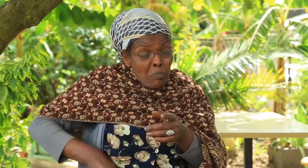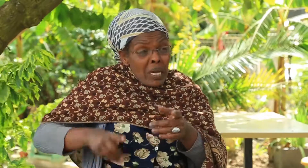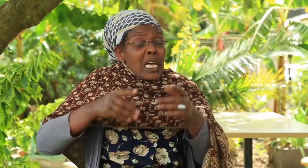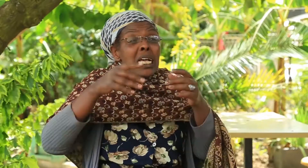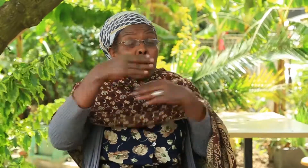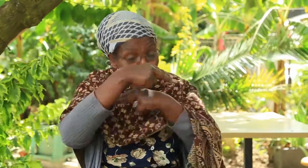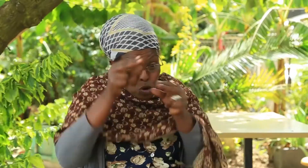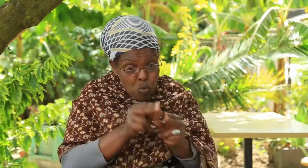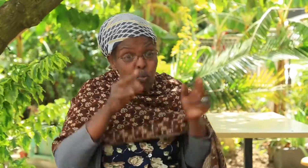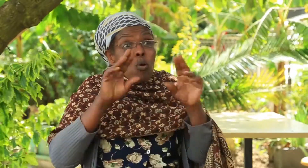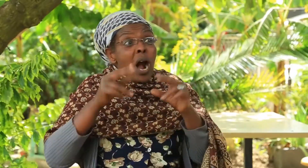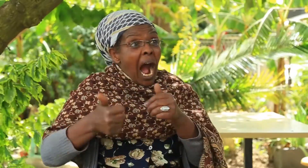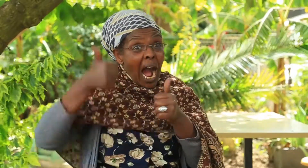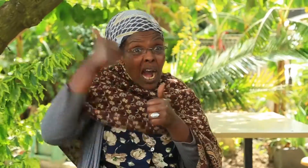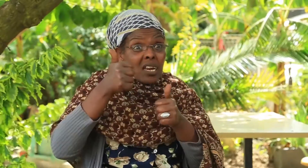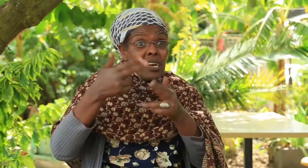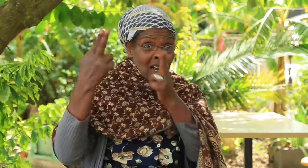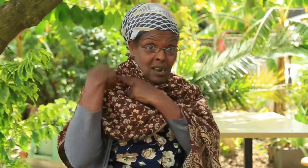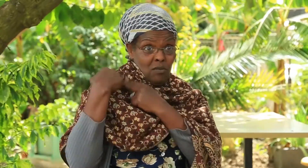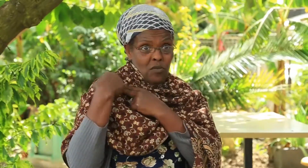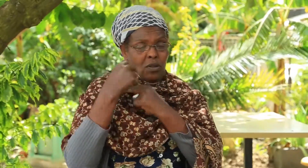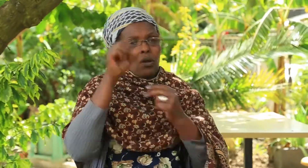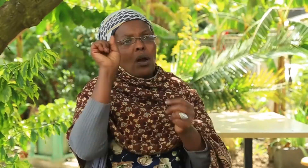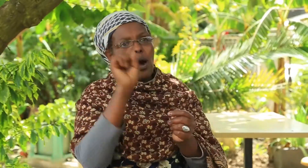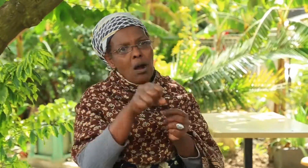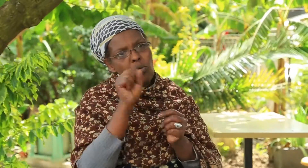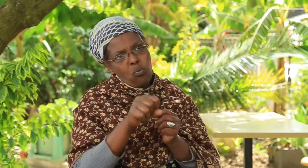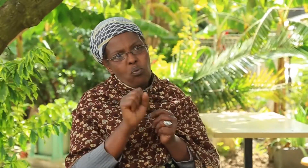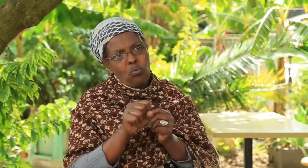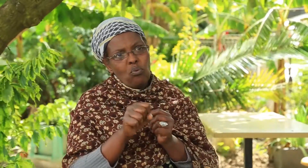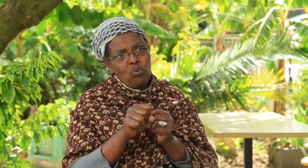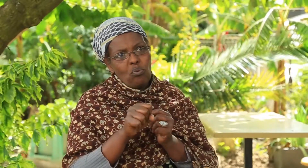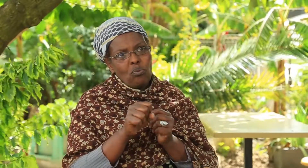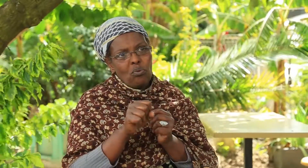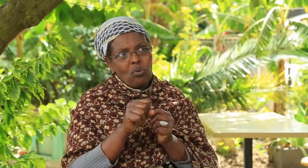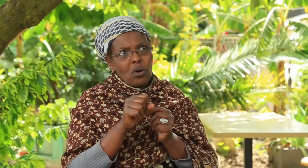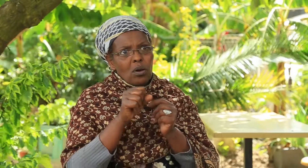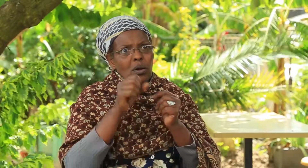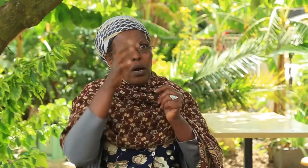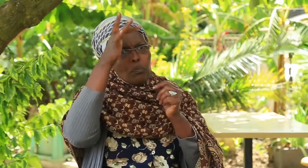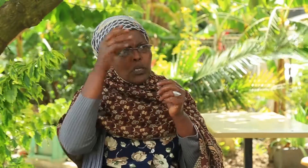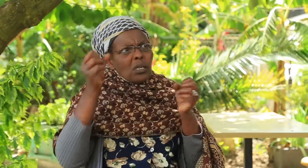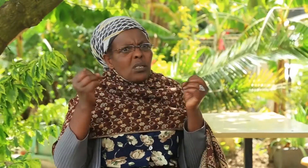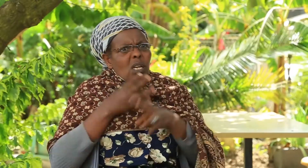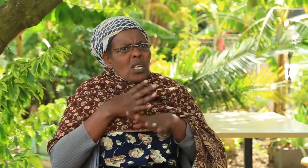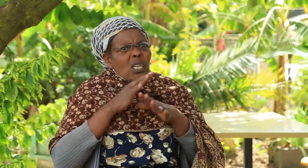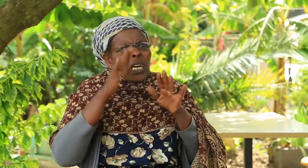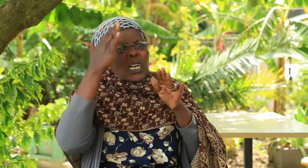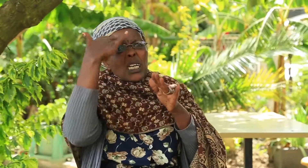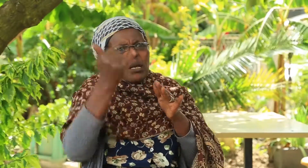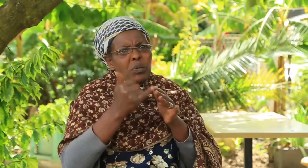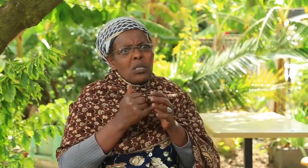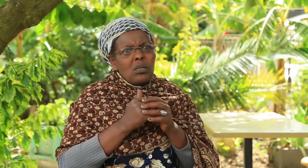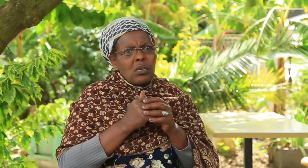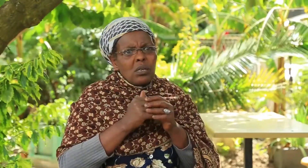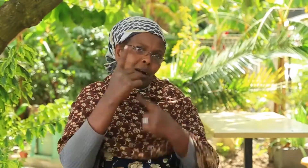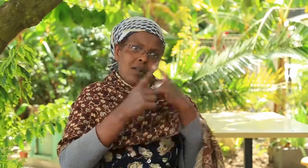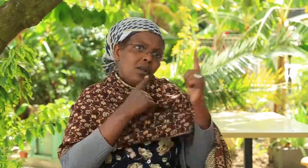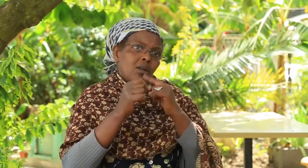Demere, the school administration?" he said. I replied, "Yes." My father got shocked, but he never talked to him.